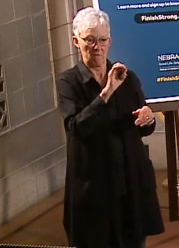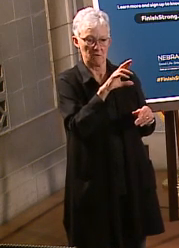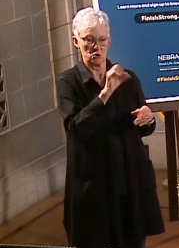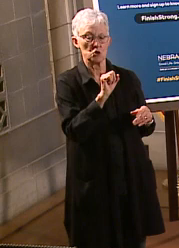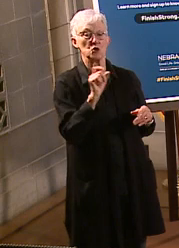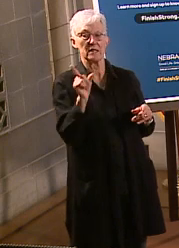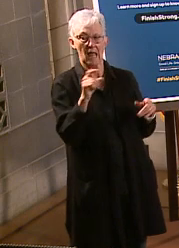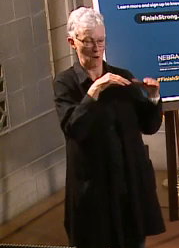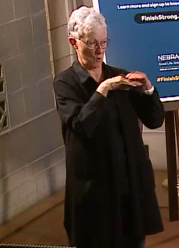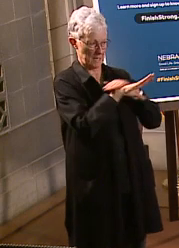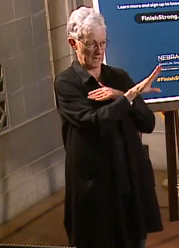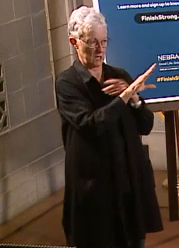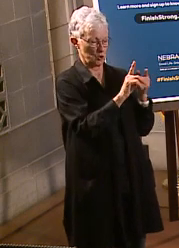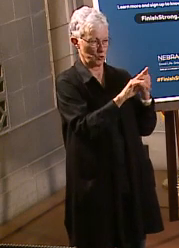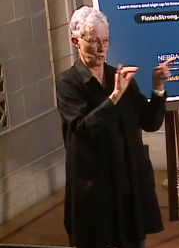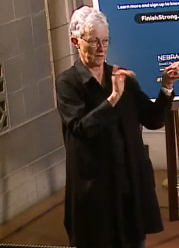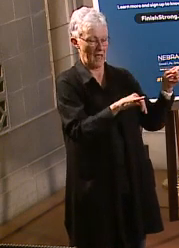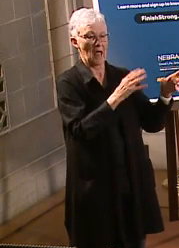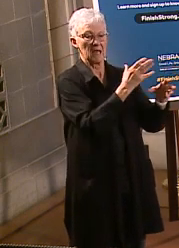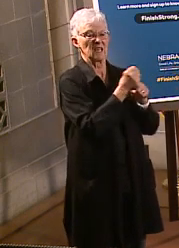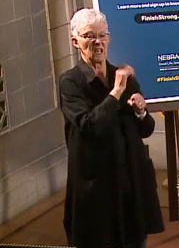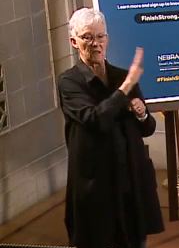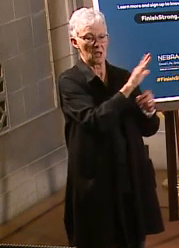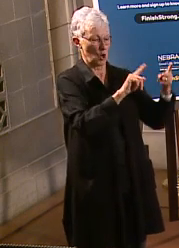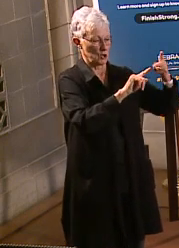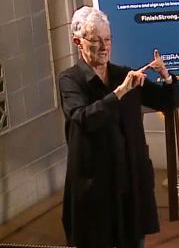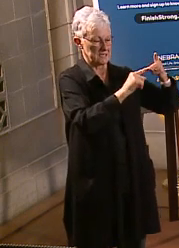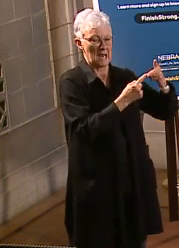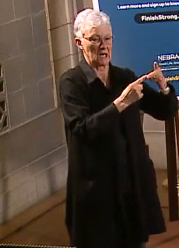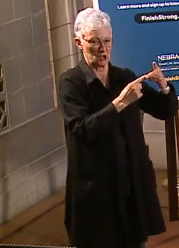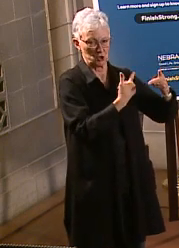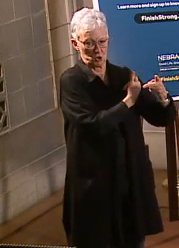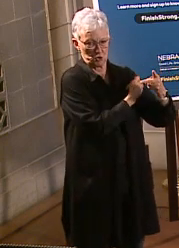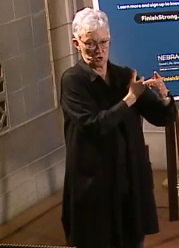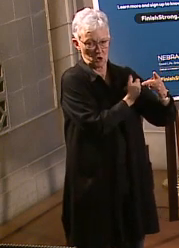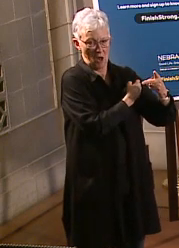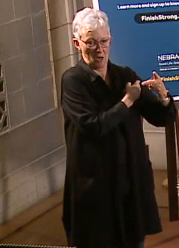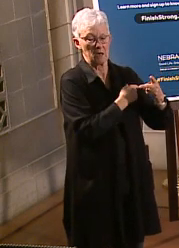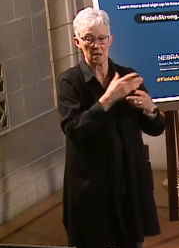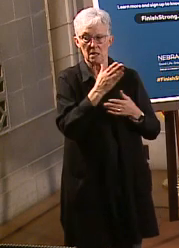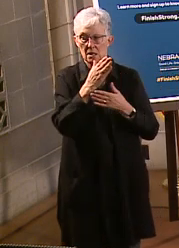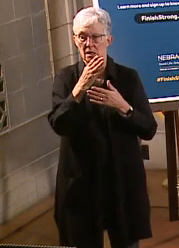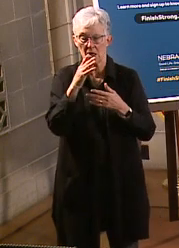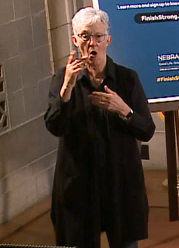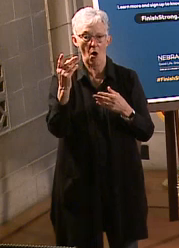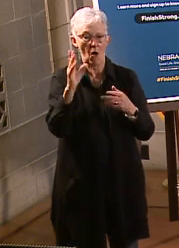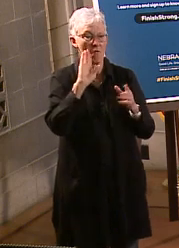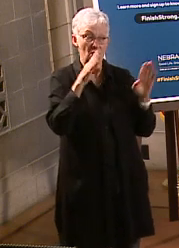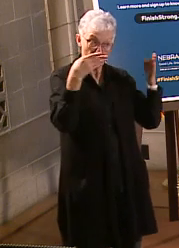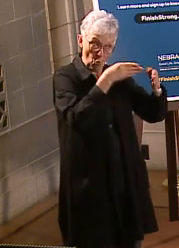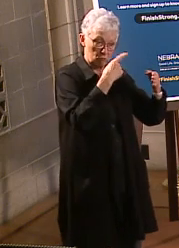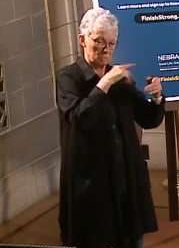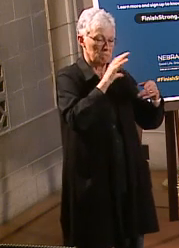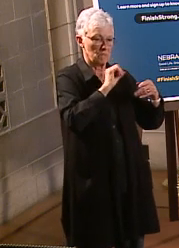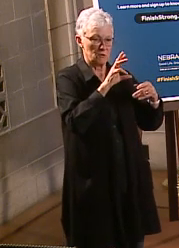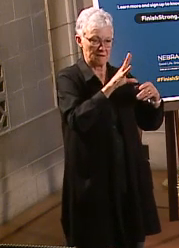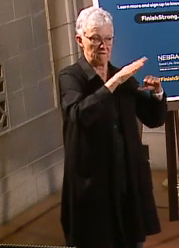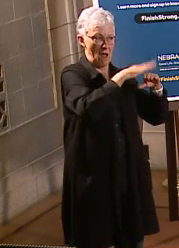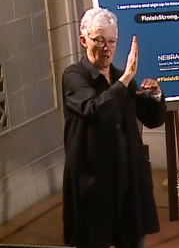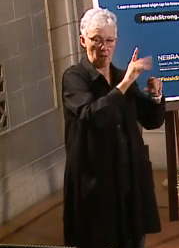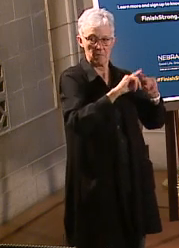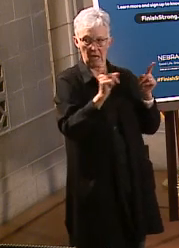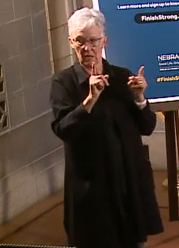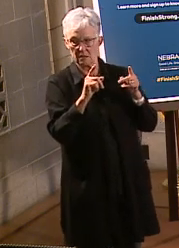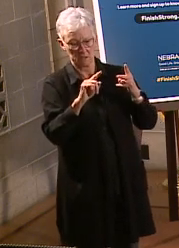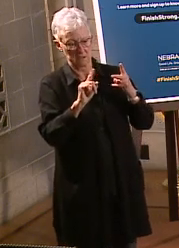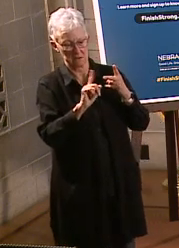employment-based in that mass vaccination clinic, along with the folks who were 65 years and older. And then finally, she asked, do you know how many